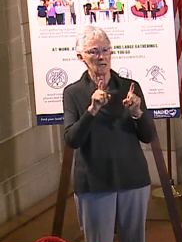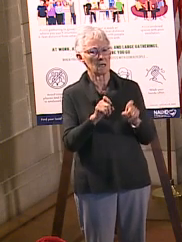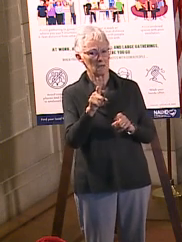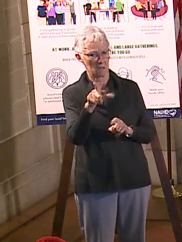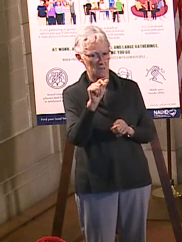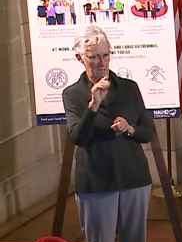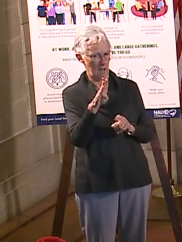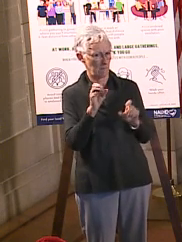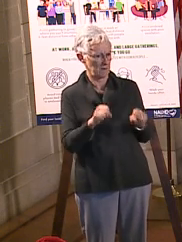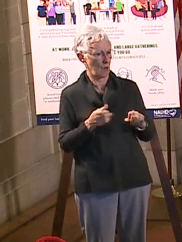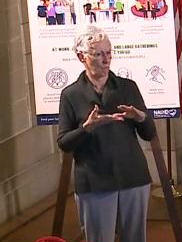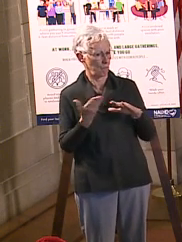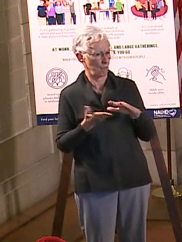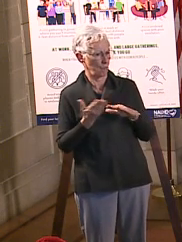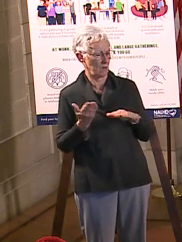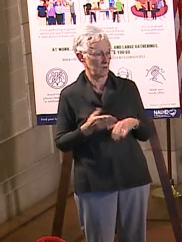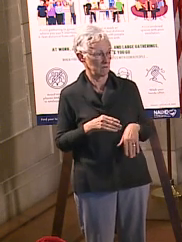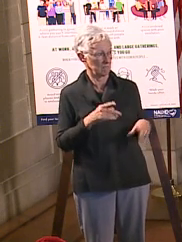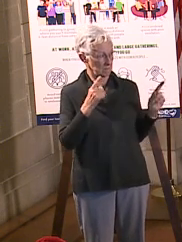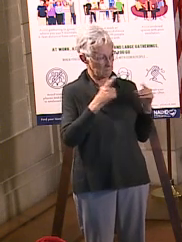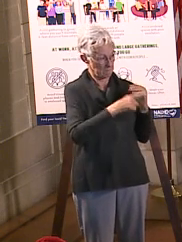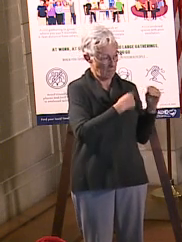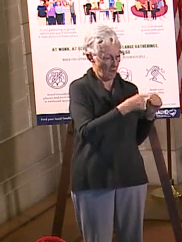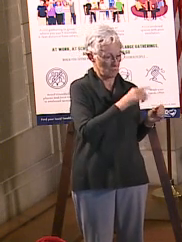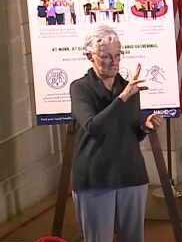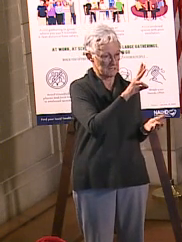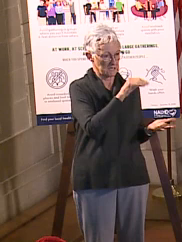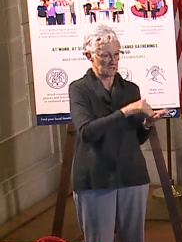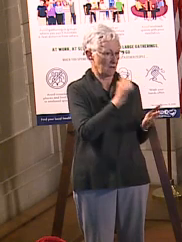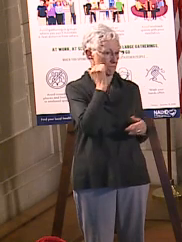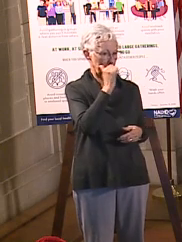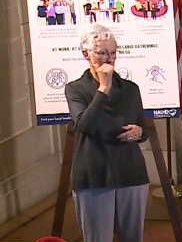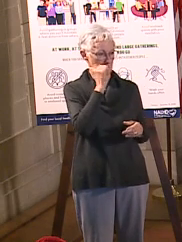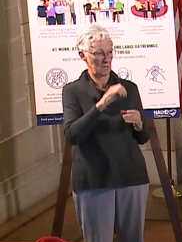processing about 6,000 tests a day in that lab